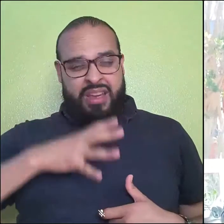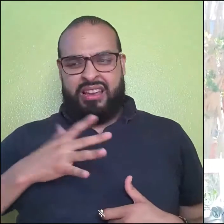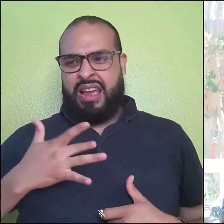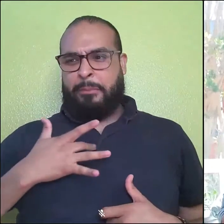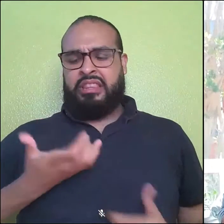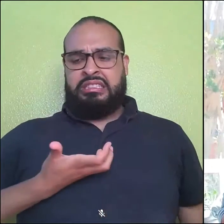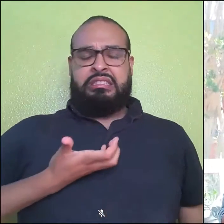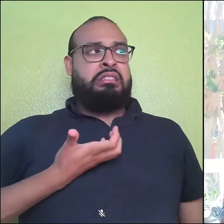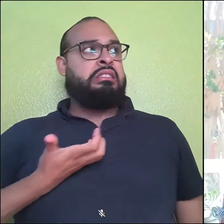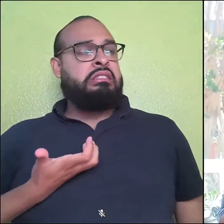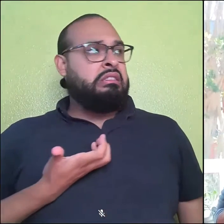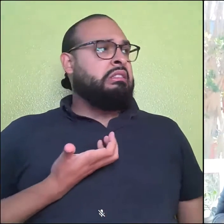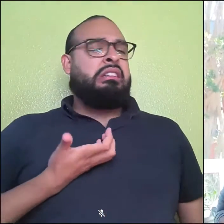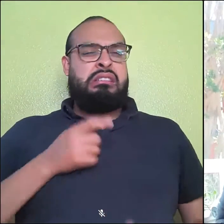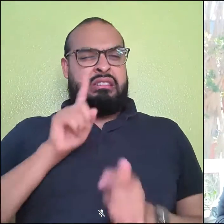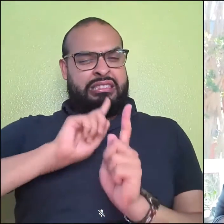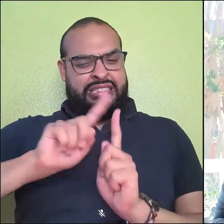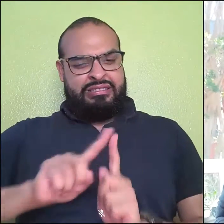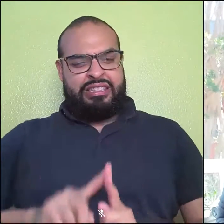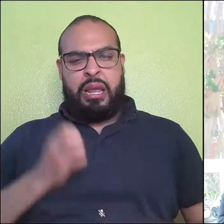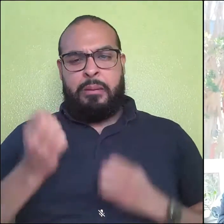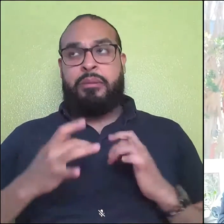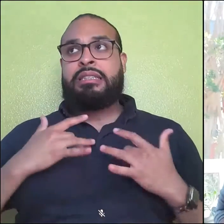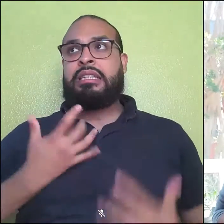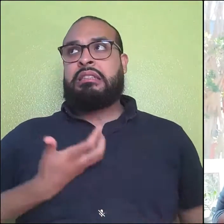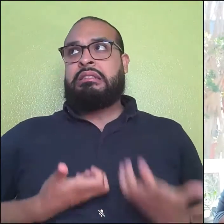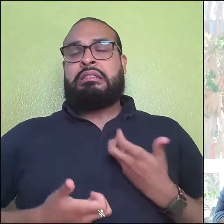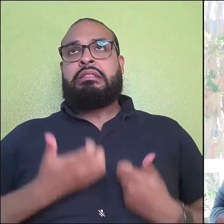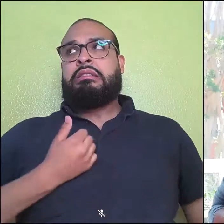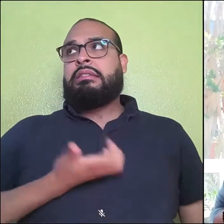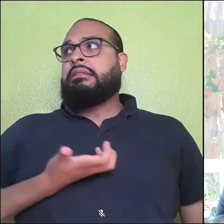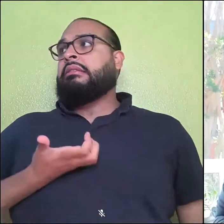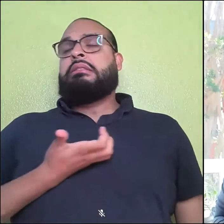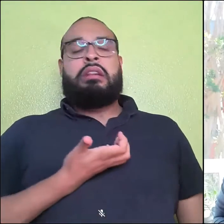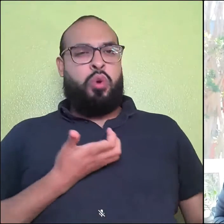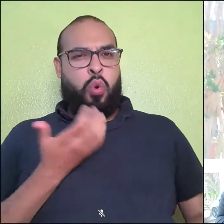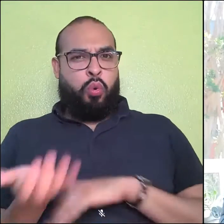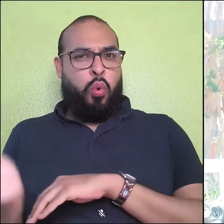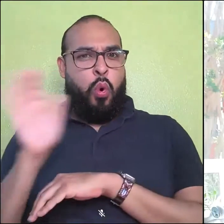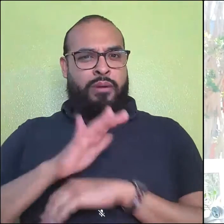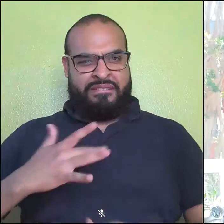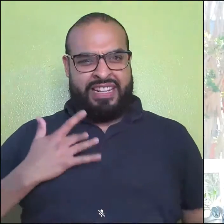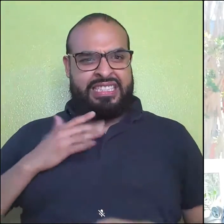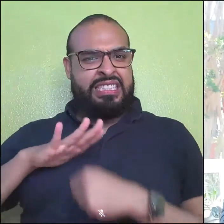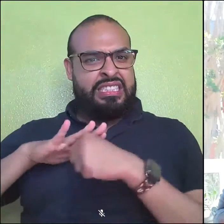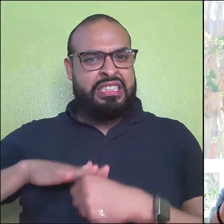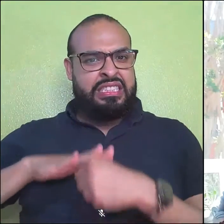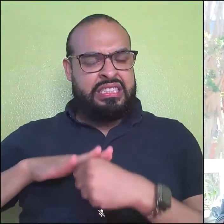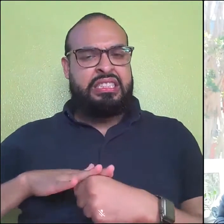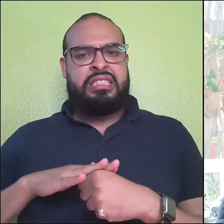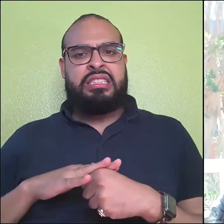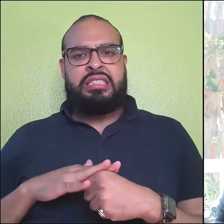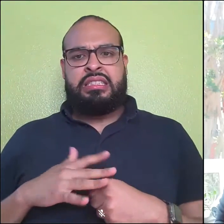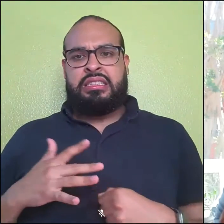these emotions so much throughout our day, this pressure, this stress, and we